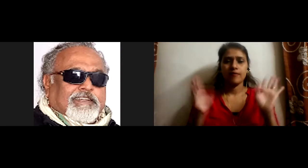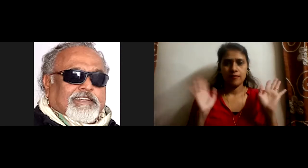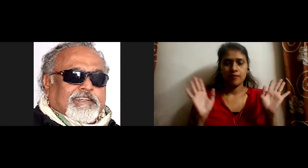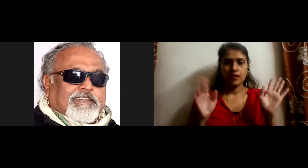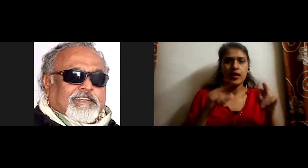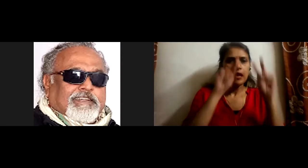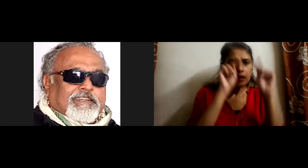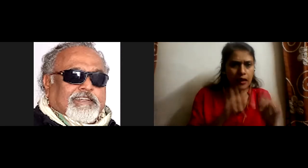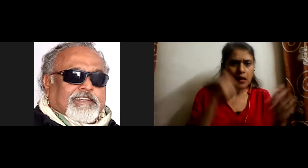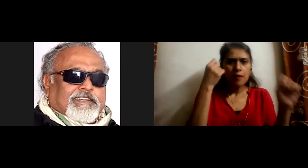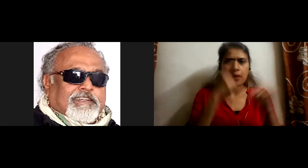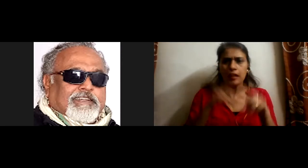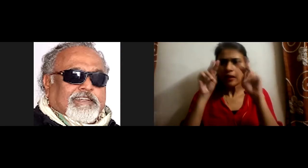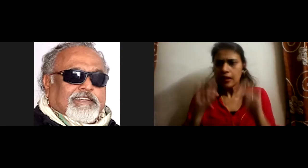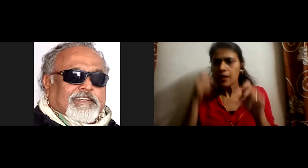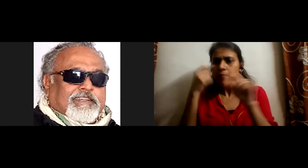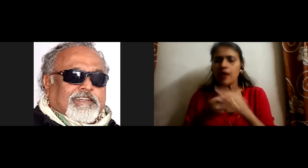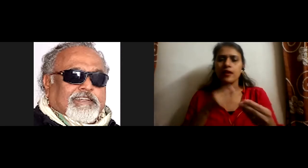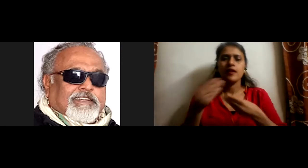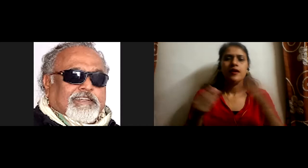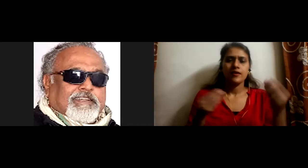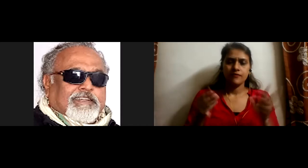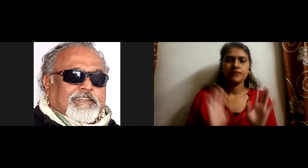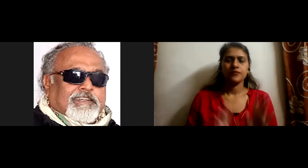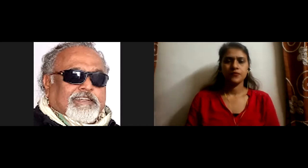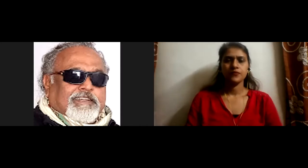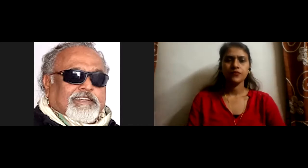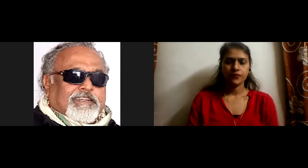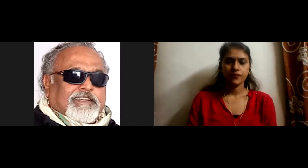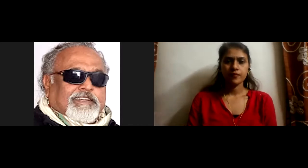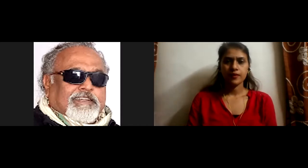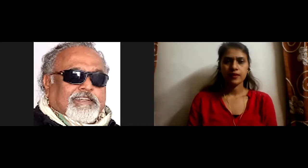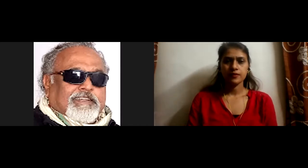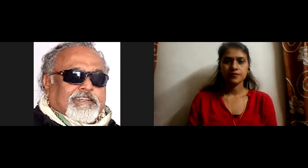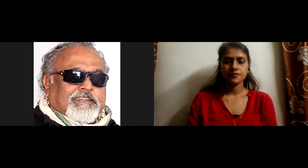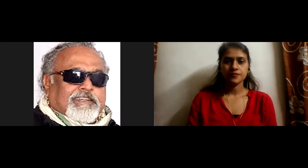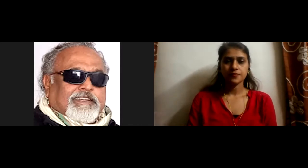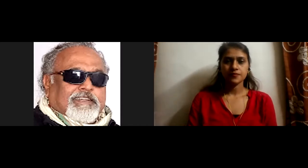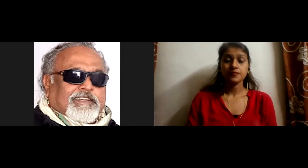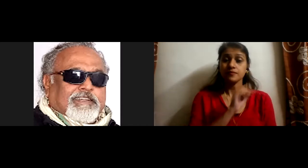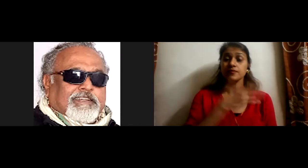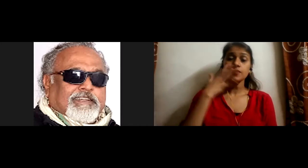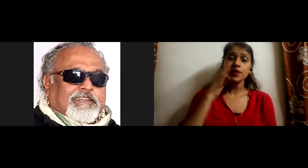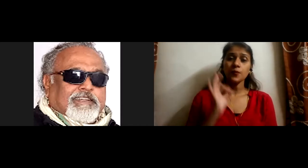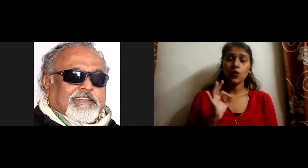to discrimination on the basis of disability. And my major question here